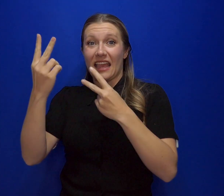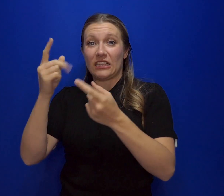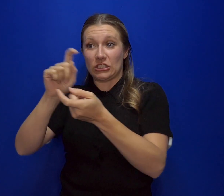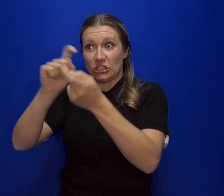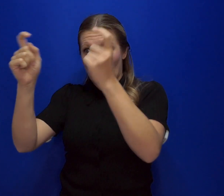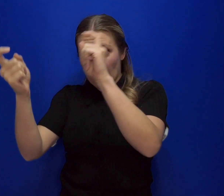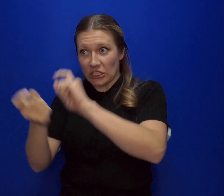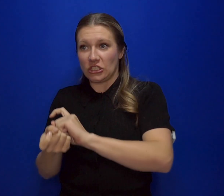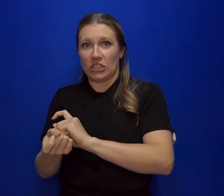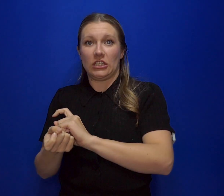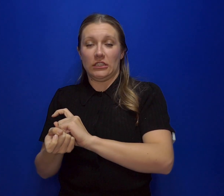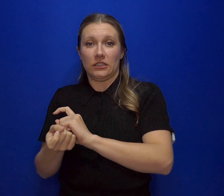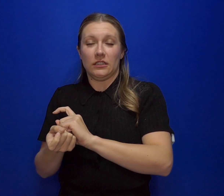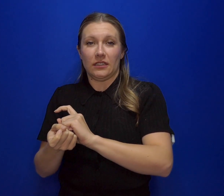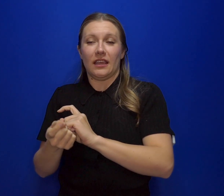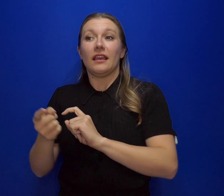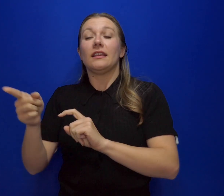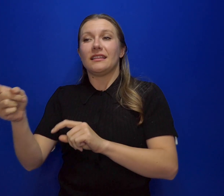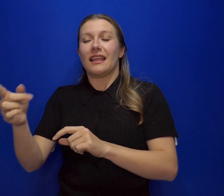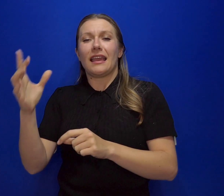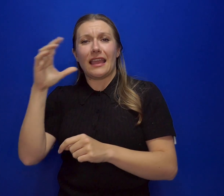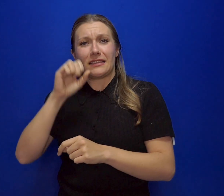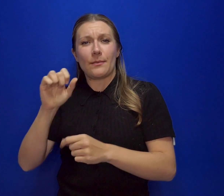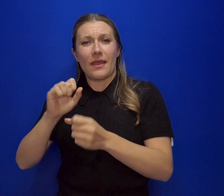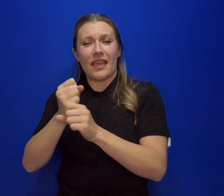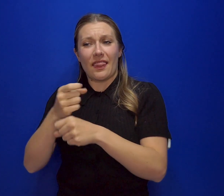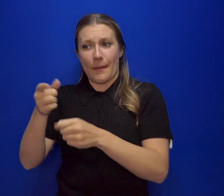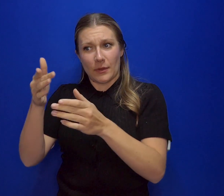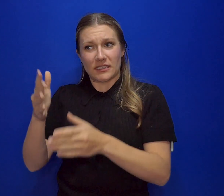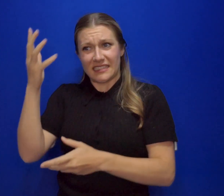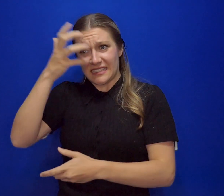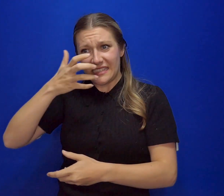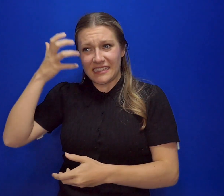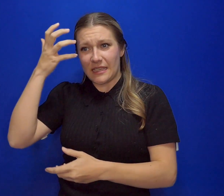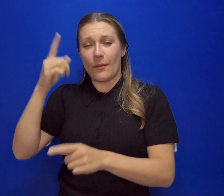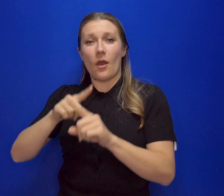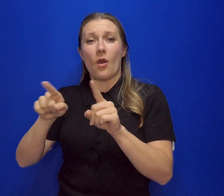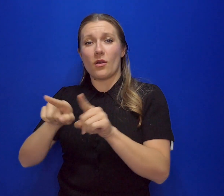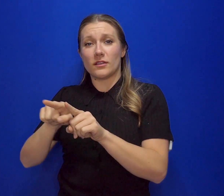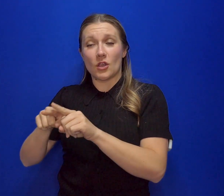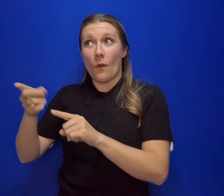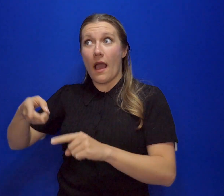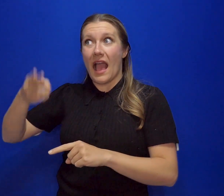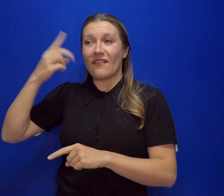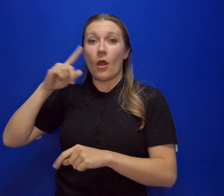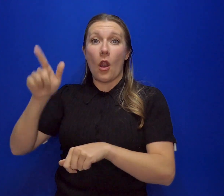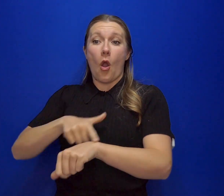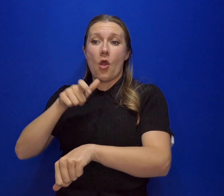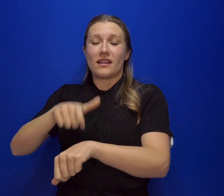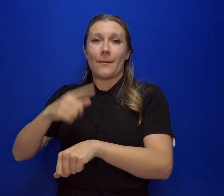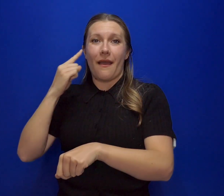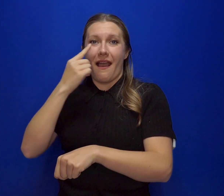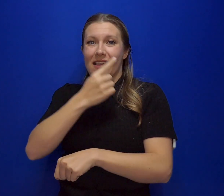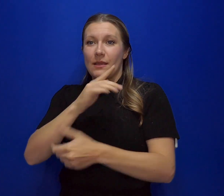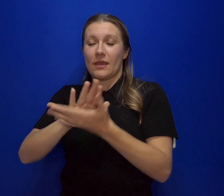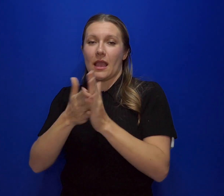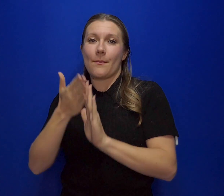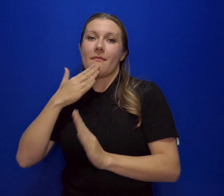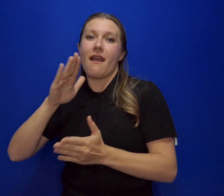guess from being dizzy. And also, she said, conversely, I had been high for so long that my eyesight had gotten bad. And